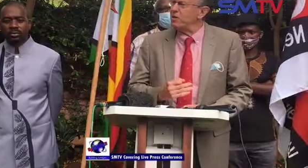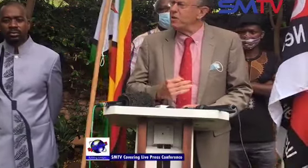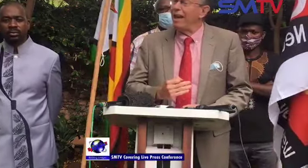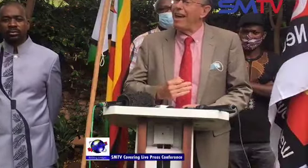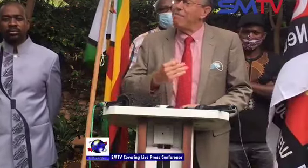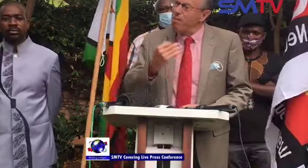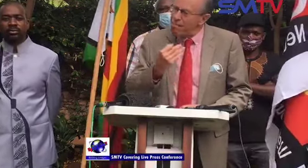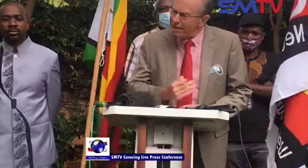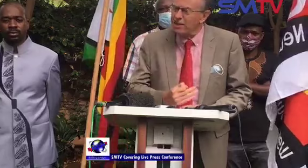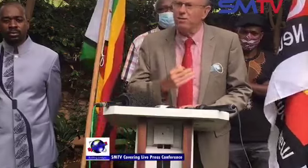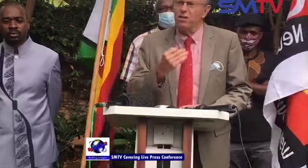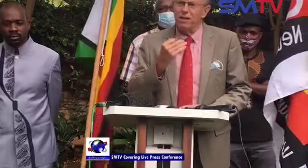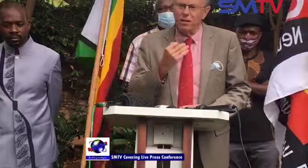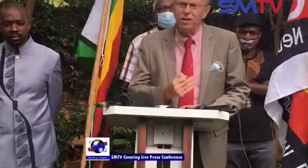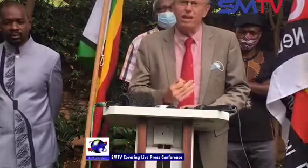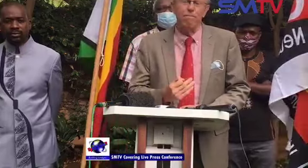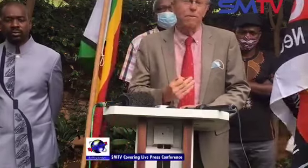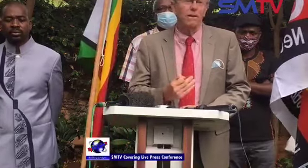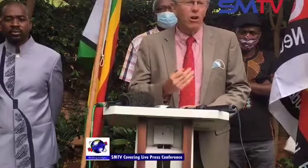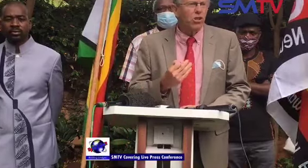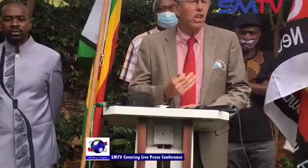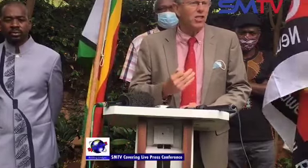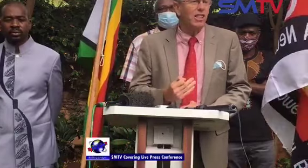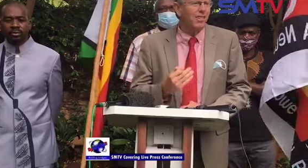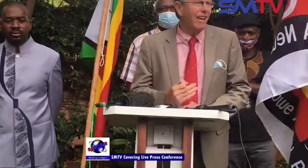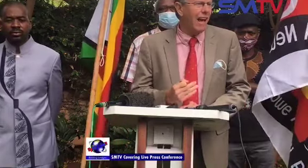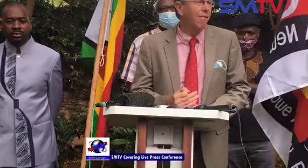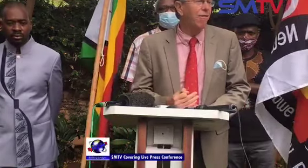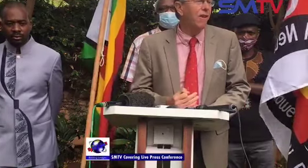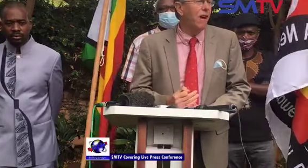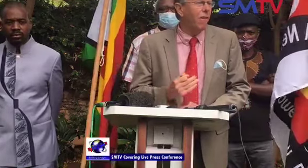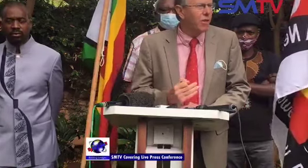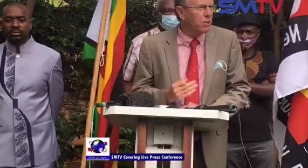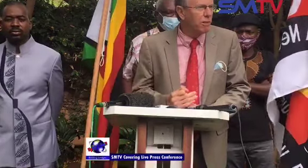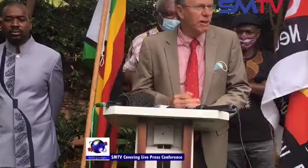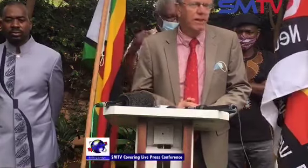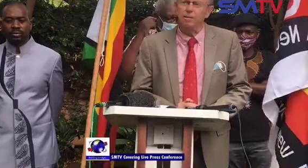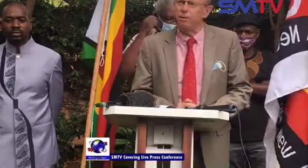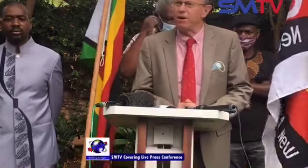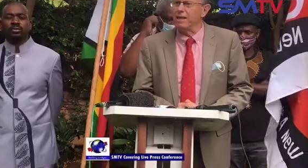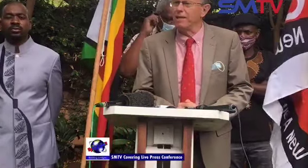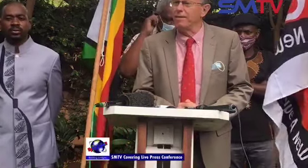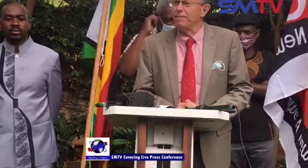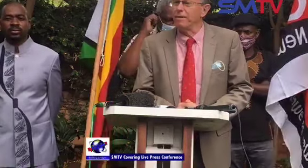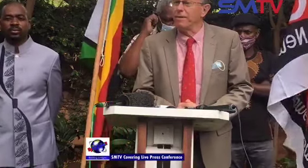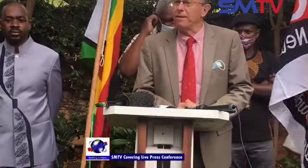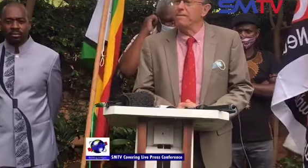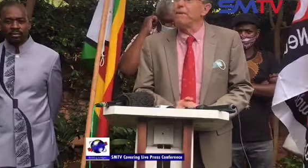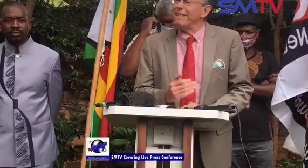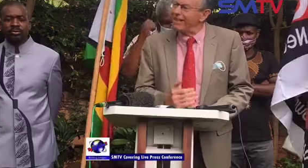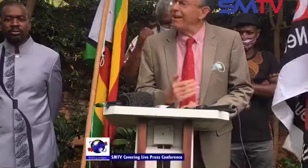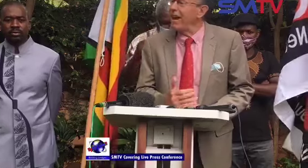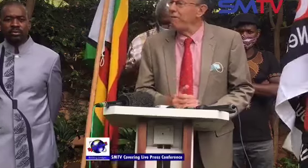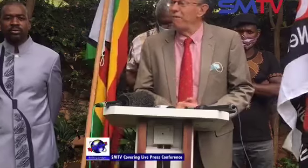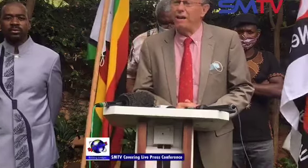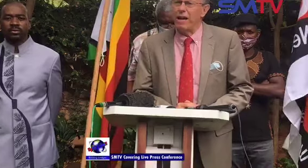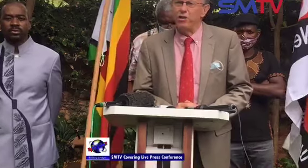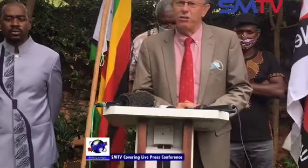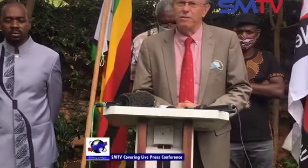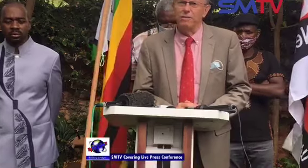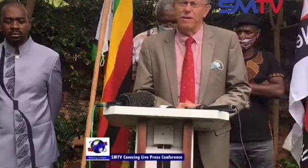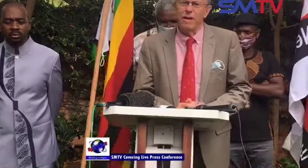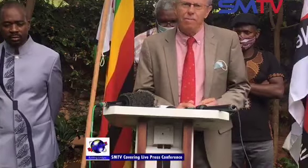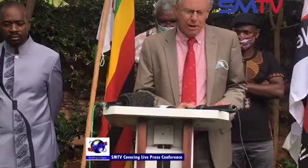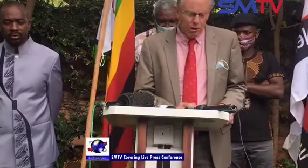it is a momentous step, not just in the life of this political party, but in the life of our